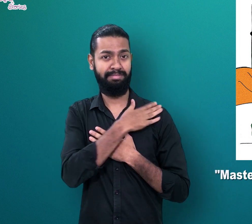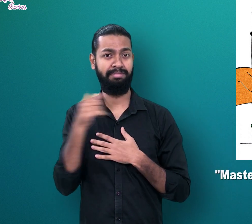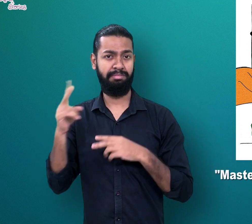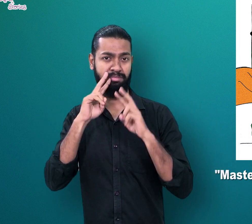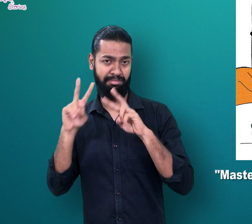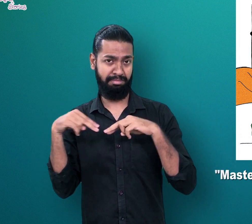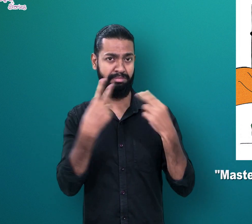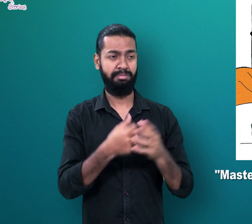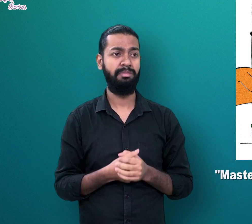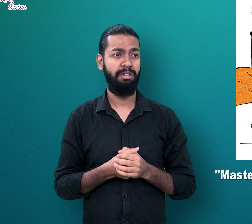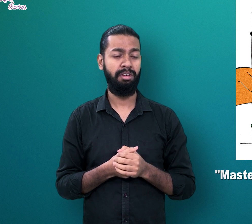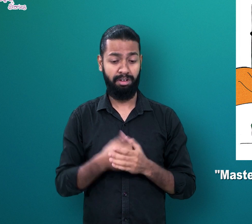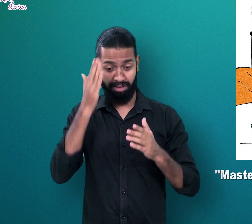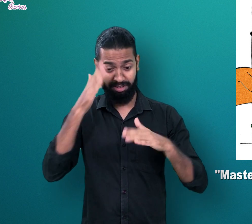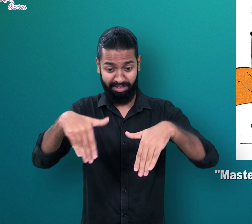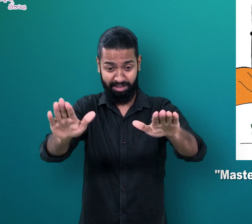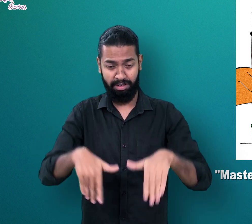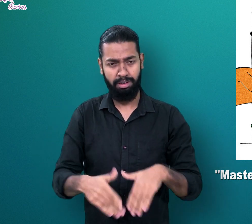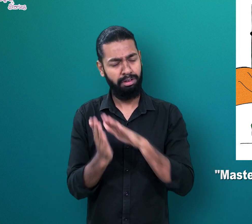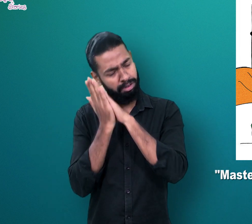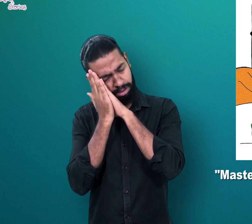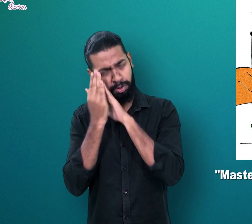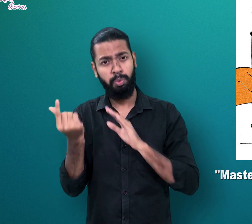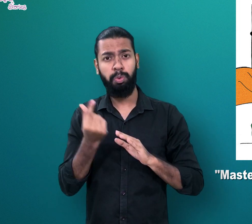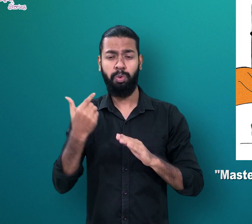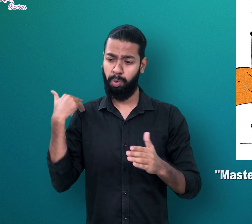"Master, that bedsheet got old with use.